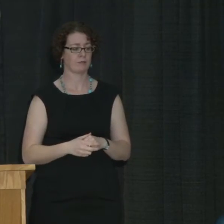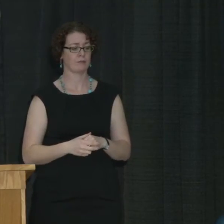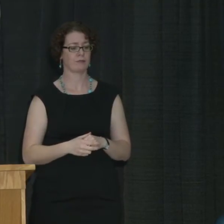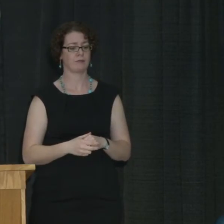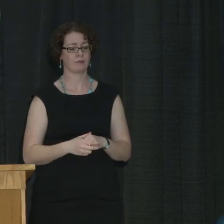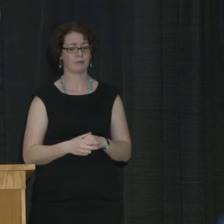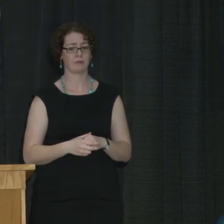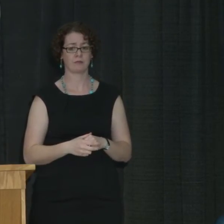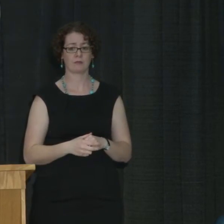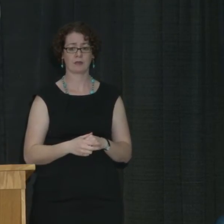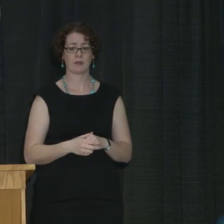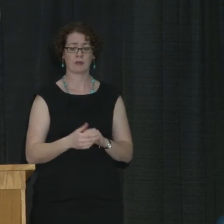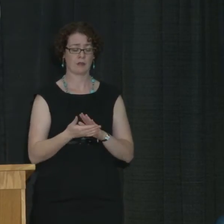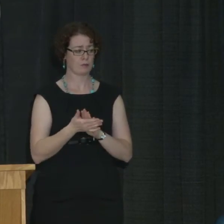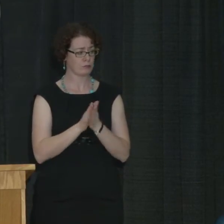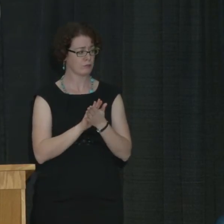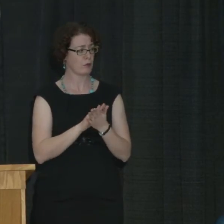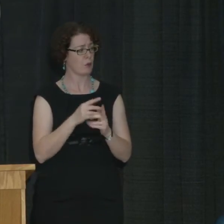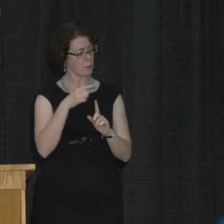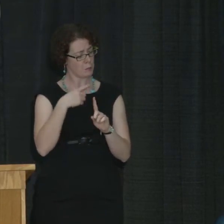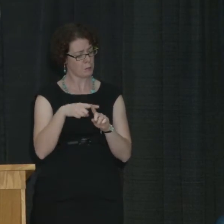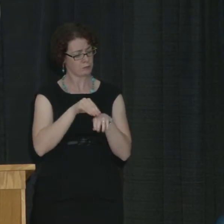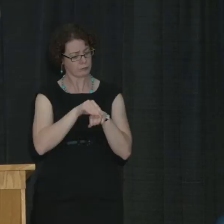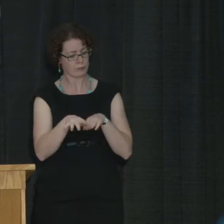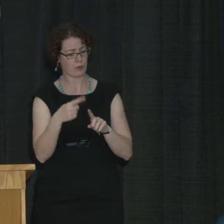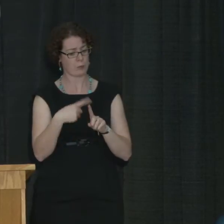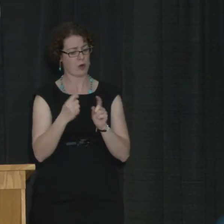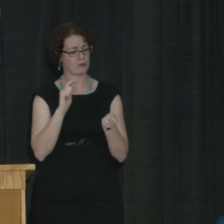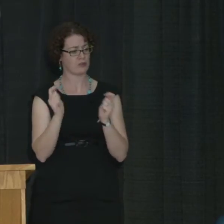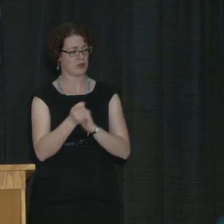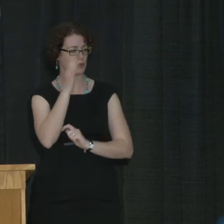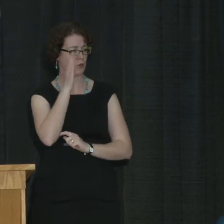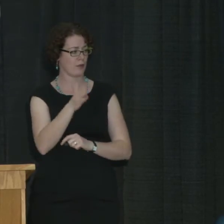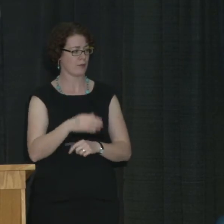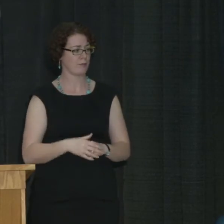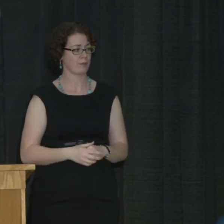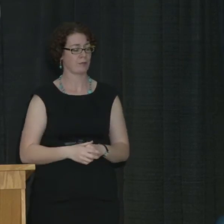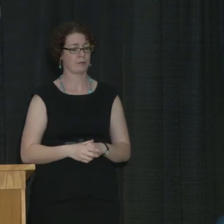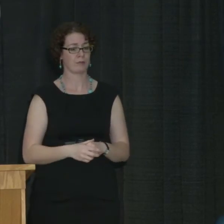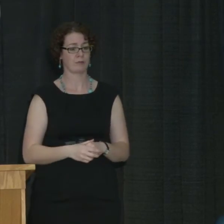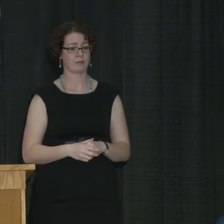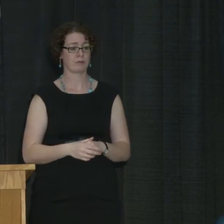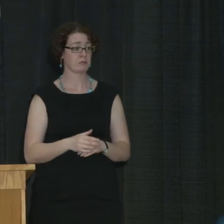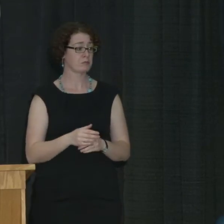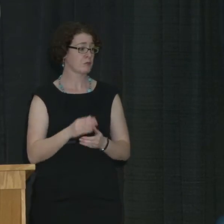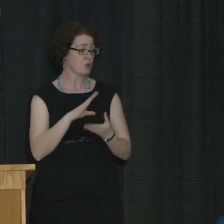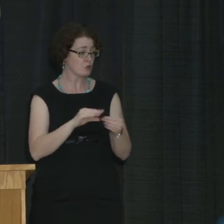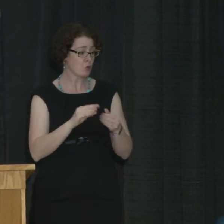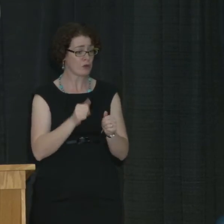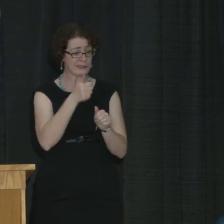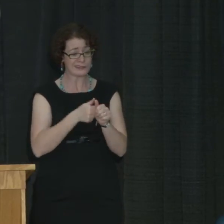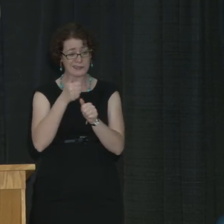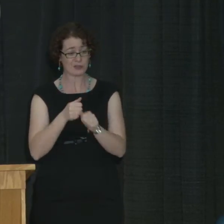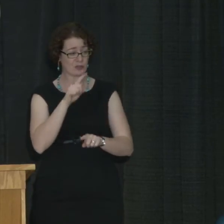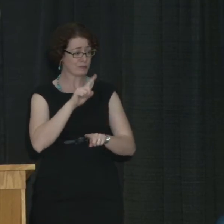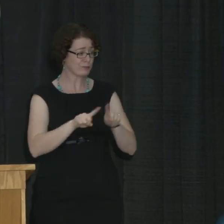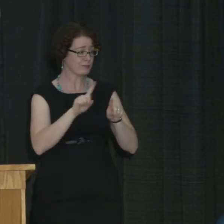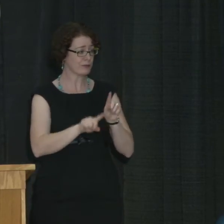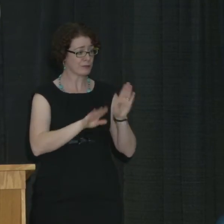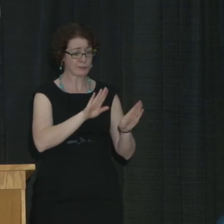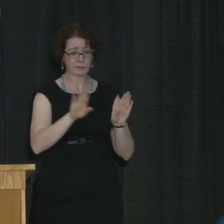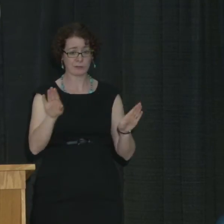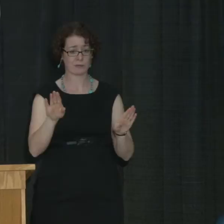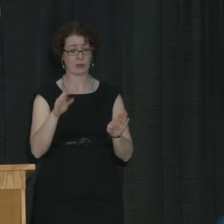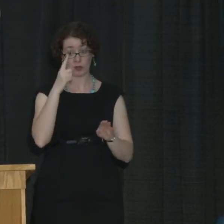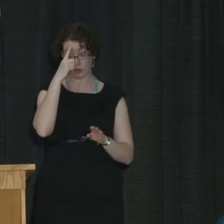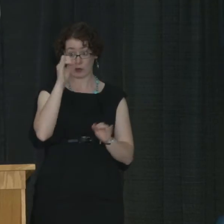Together, they create a powerful force for positive change. Details may be different student by student, as no two